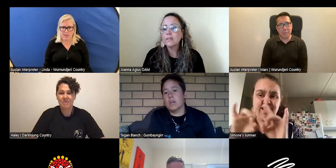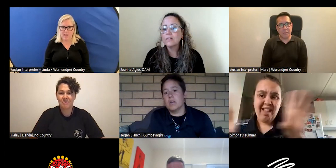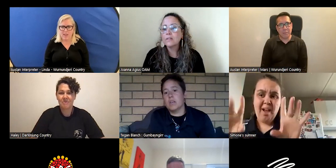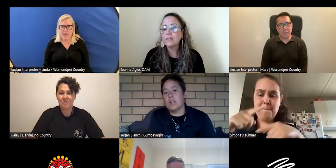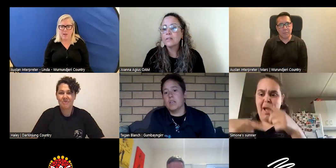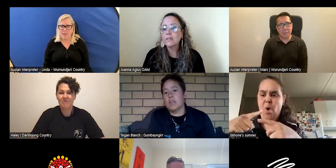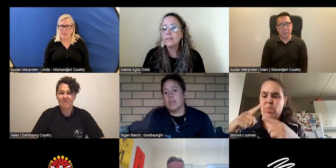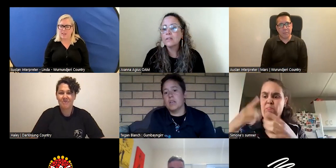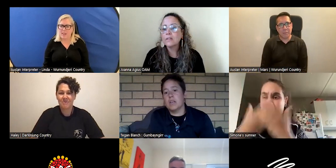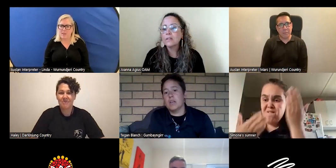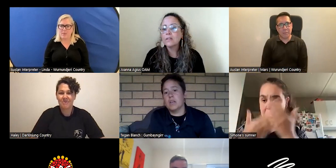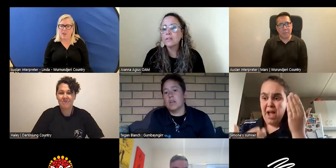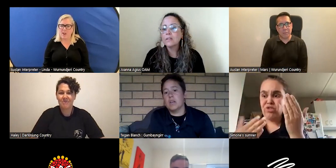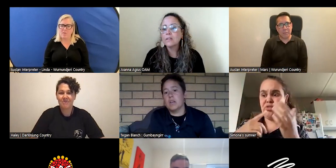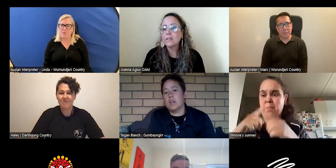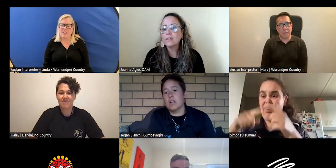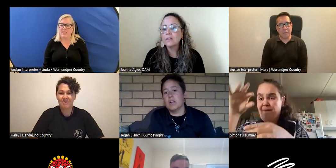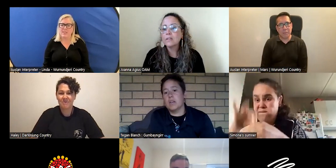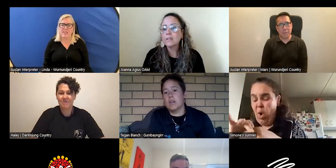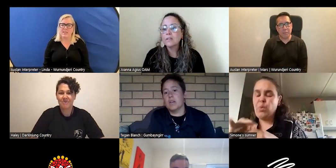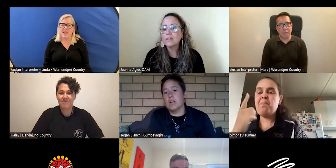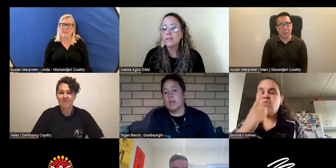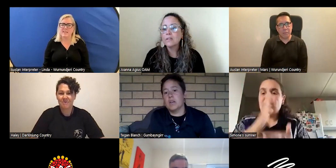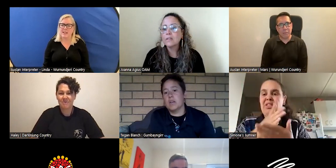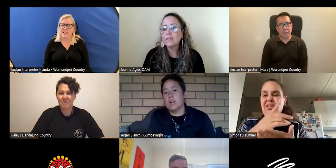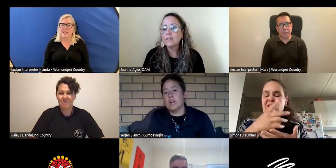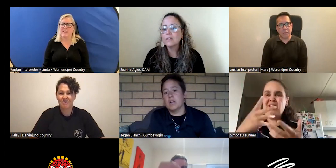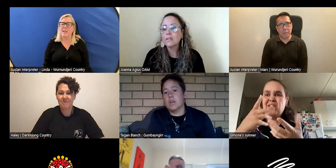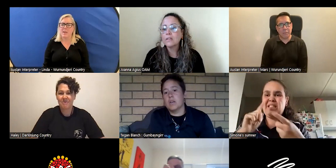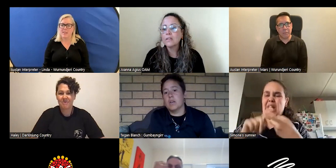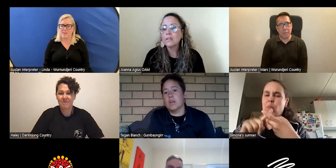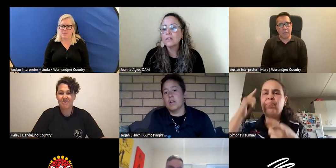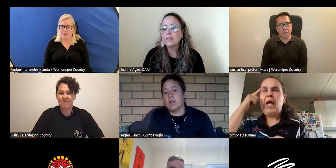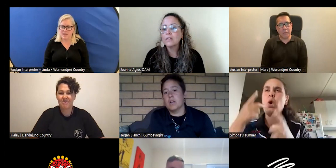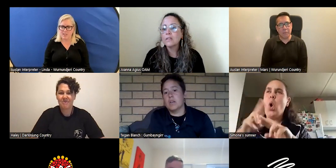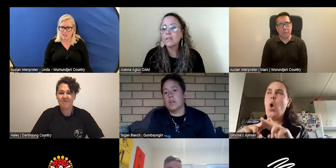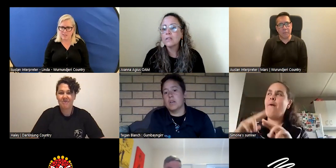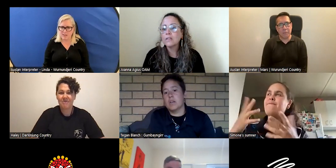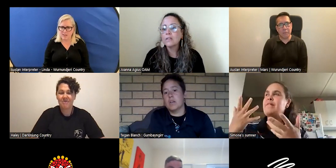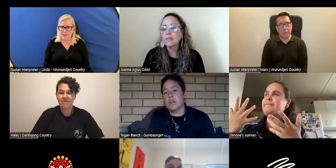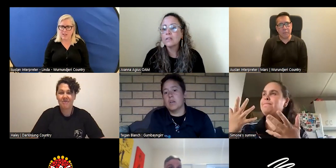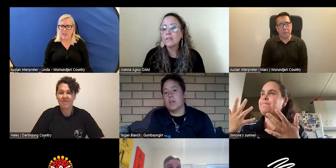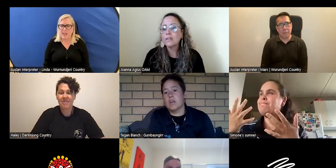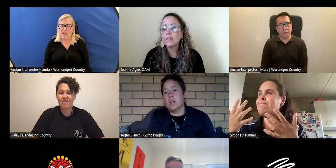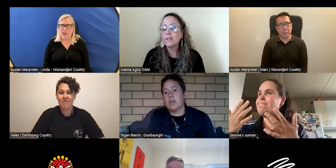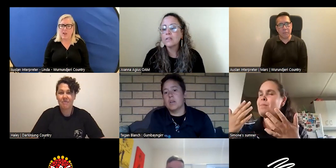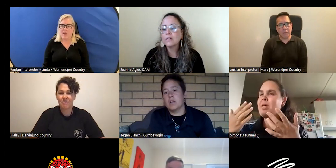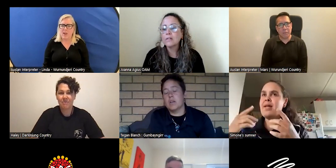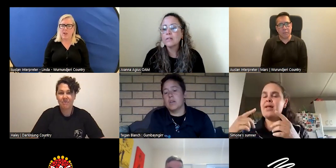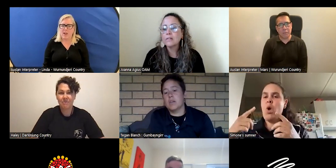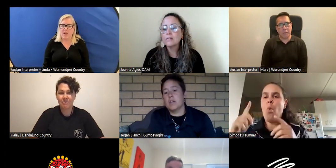referendum. But I don't really think they understand clearly about the information.